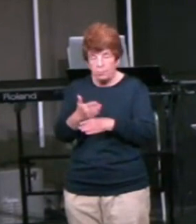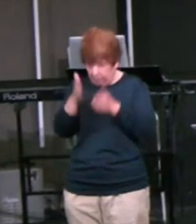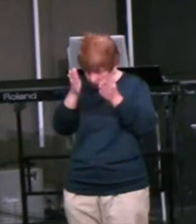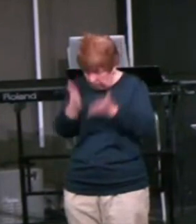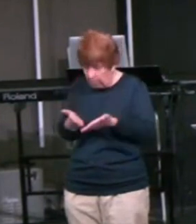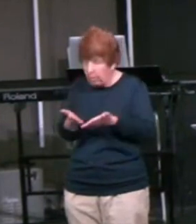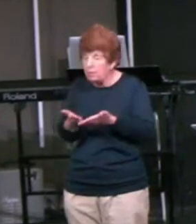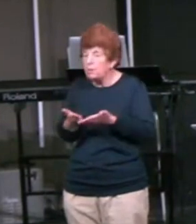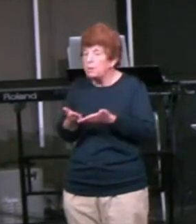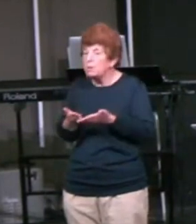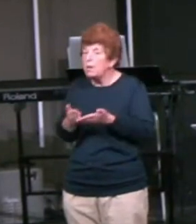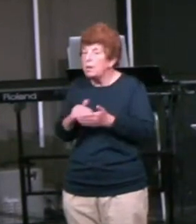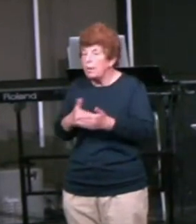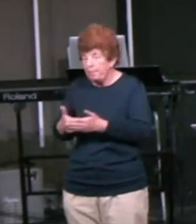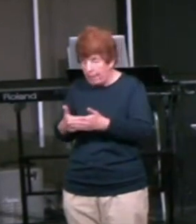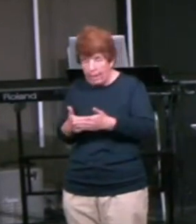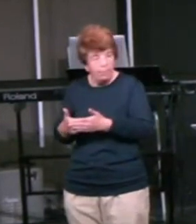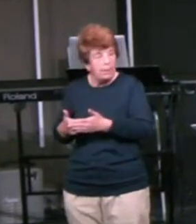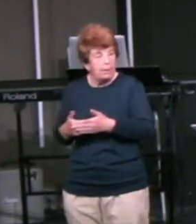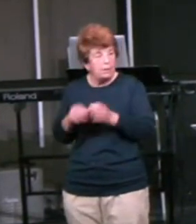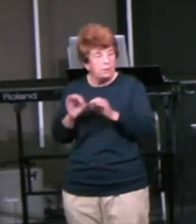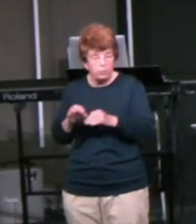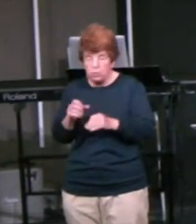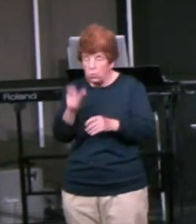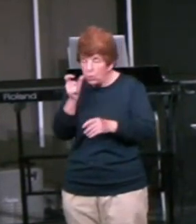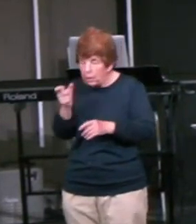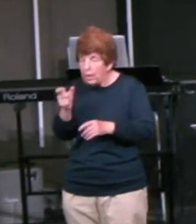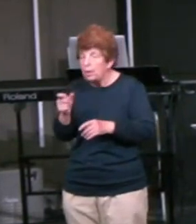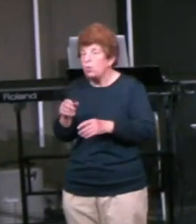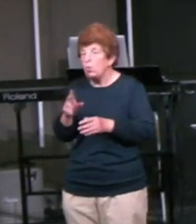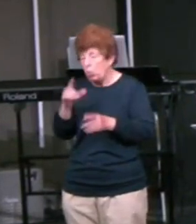on the maternity wards and the special care nursery.